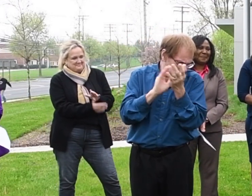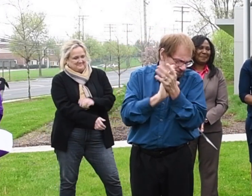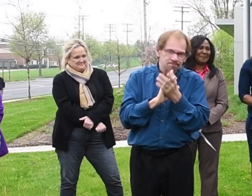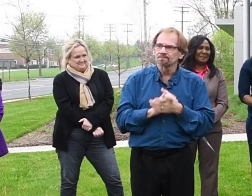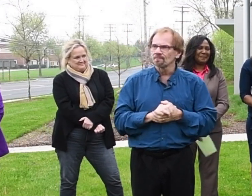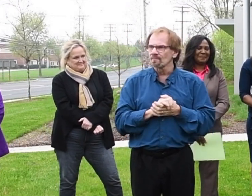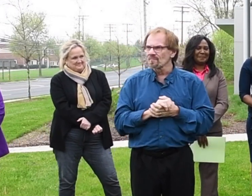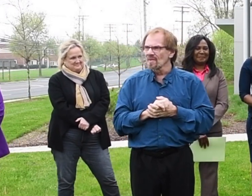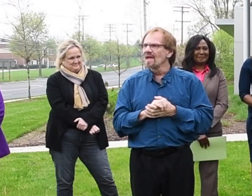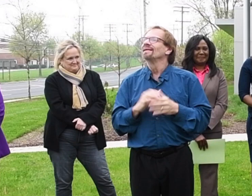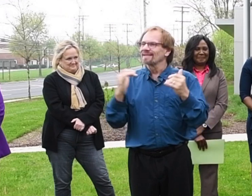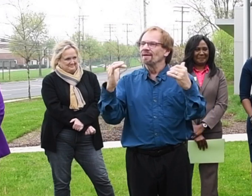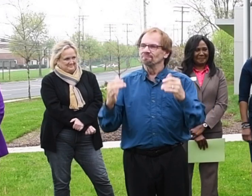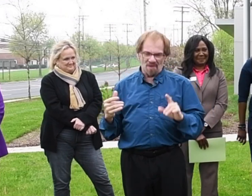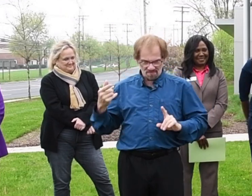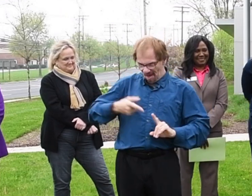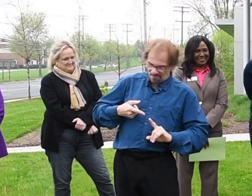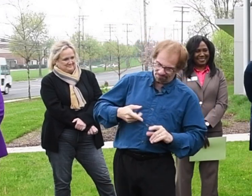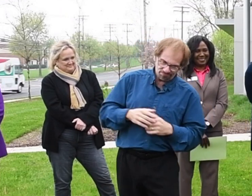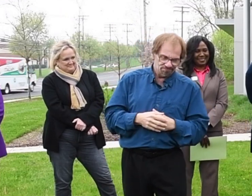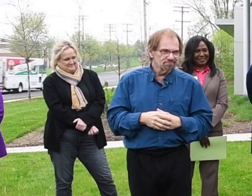Now I'll get back to my remarks.